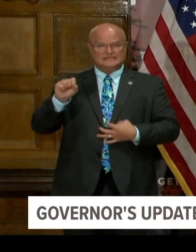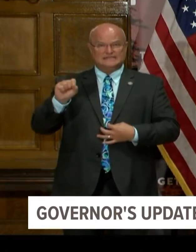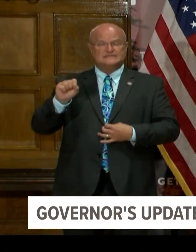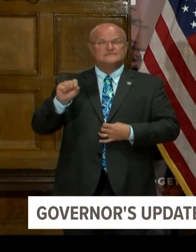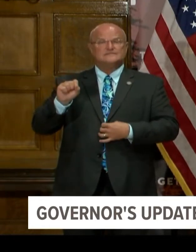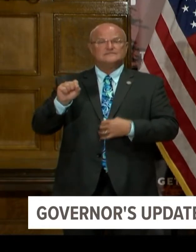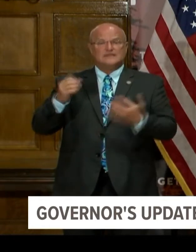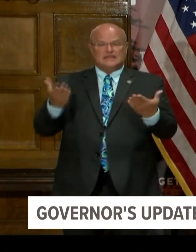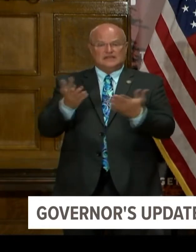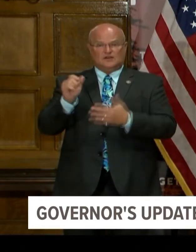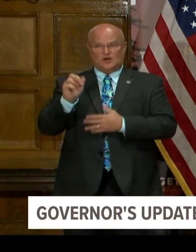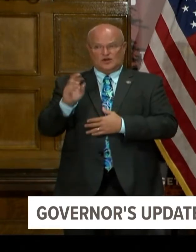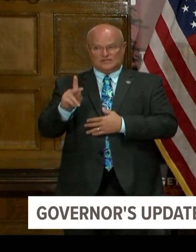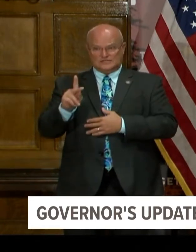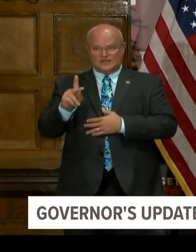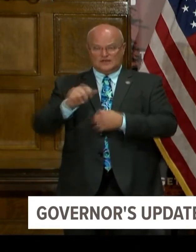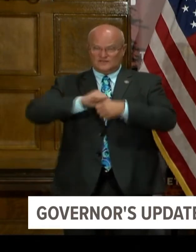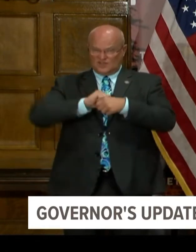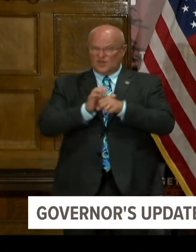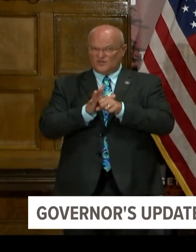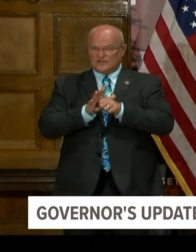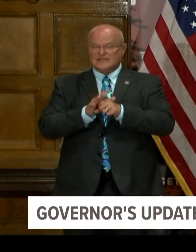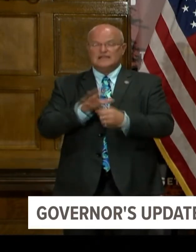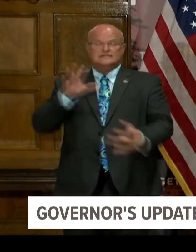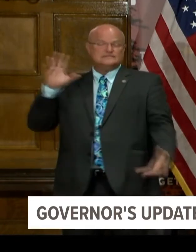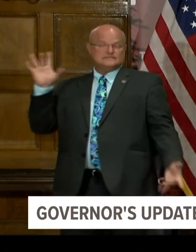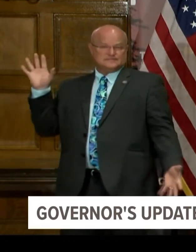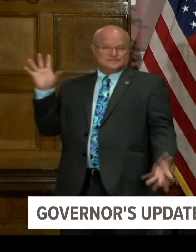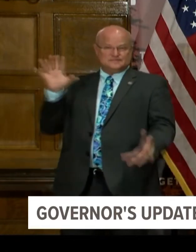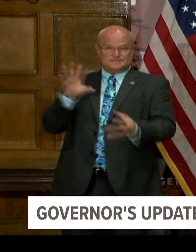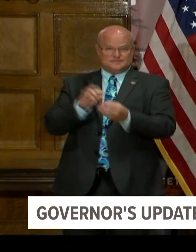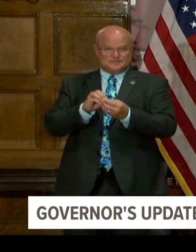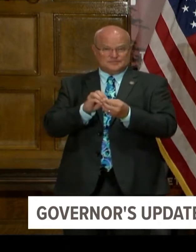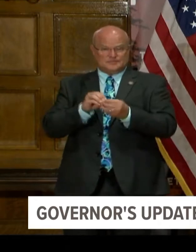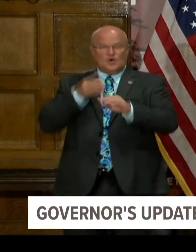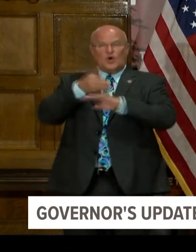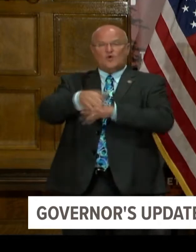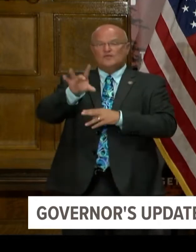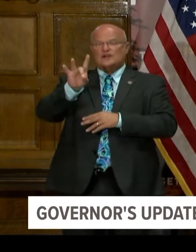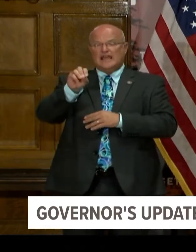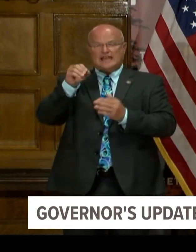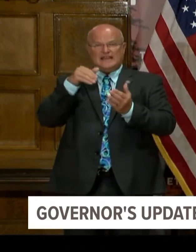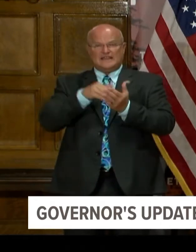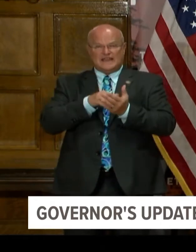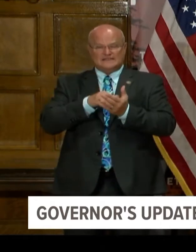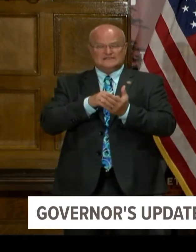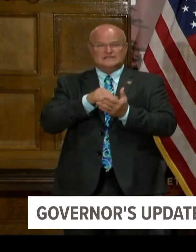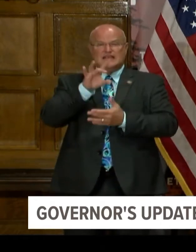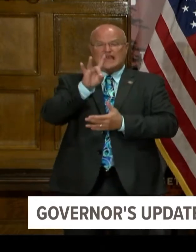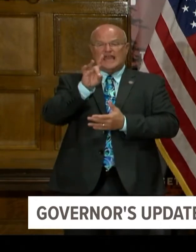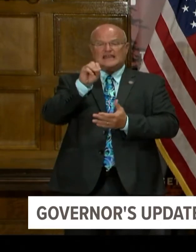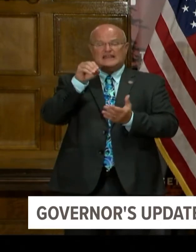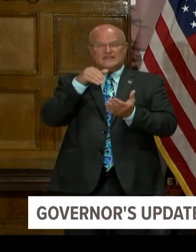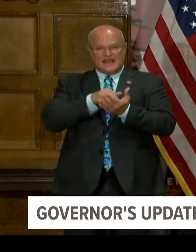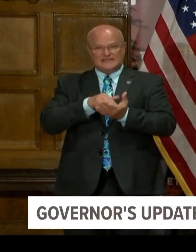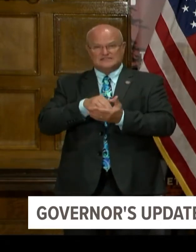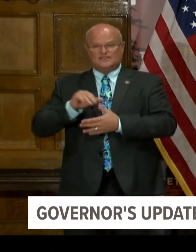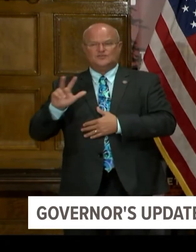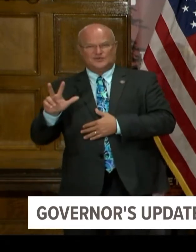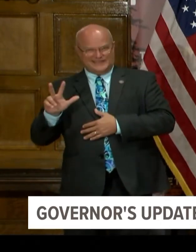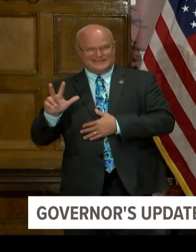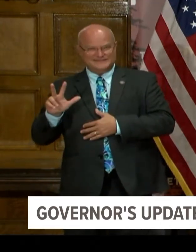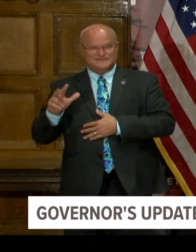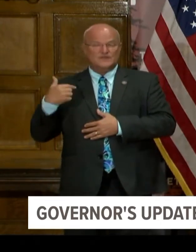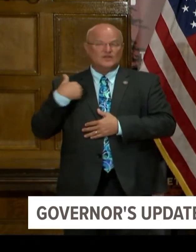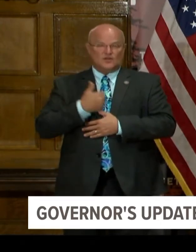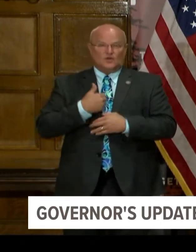cases in Arkansas of COVID. That brings our total over the 80,000 mark to 80,003.